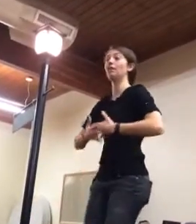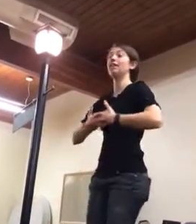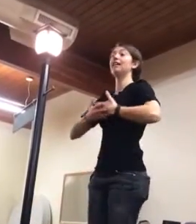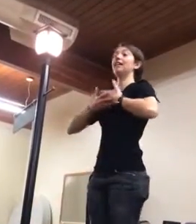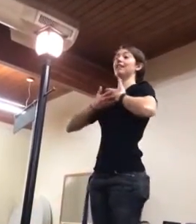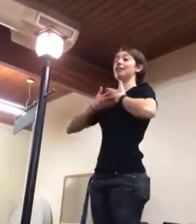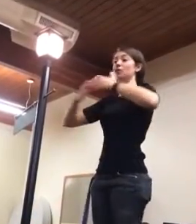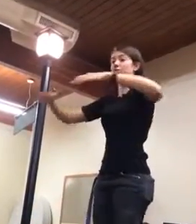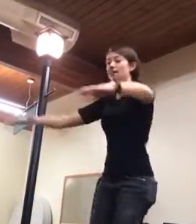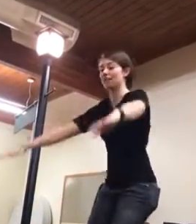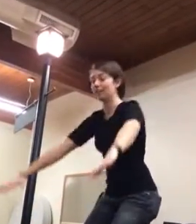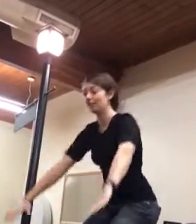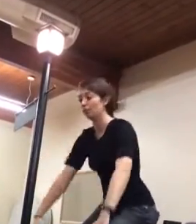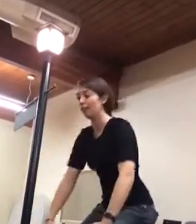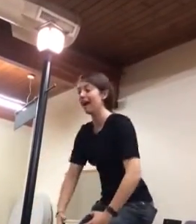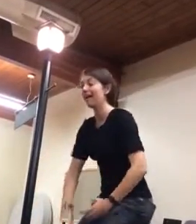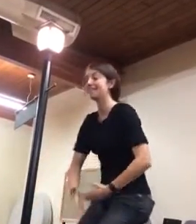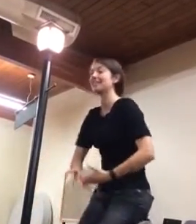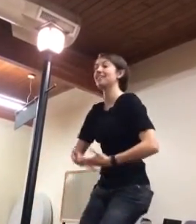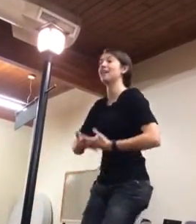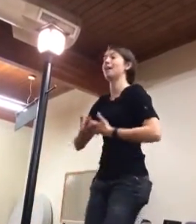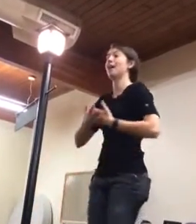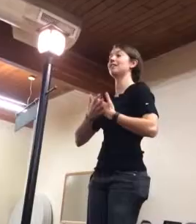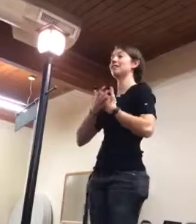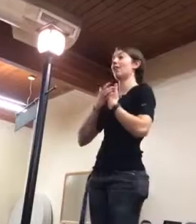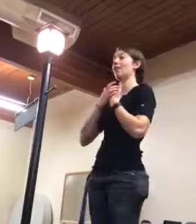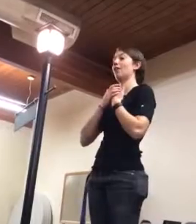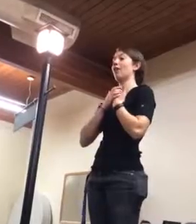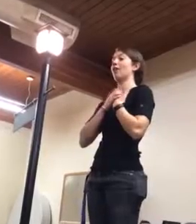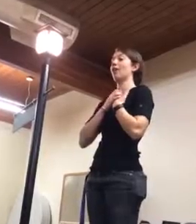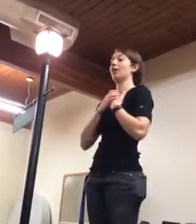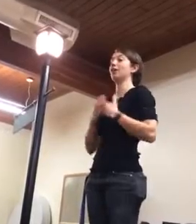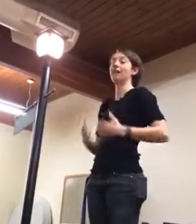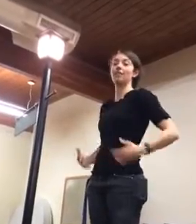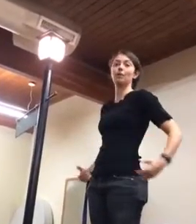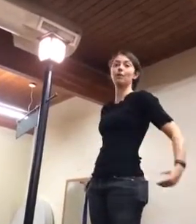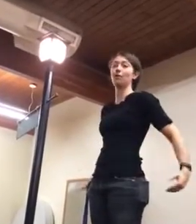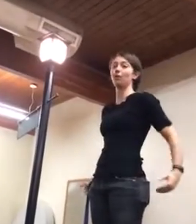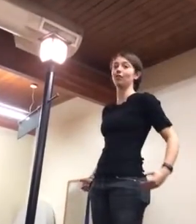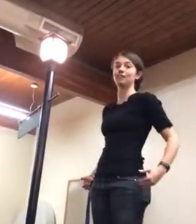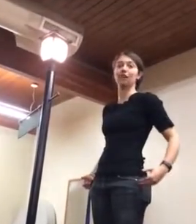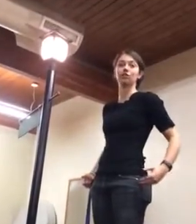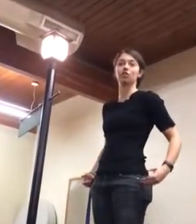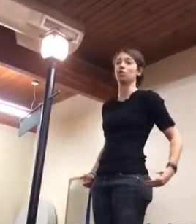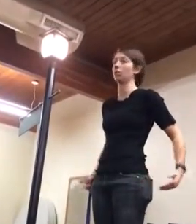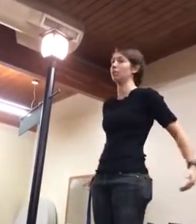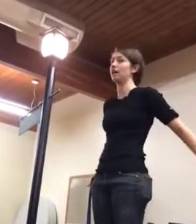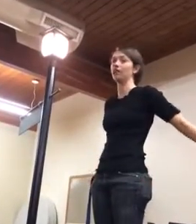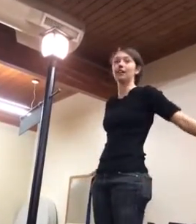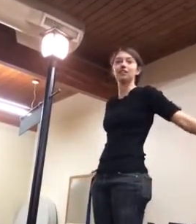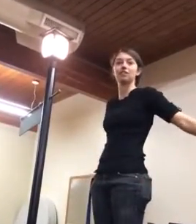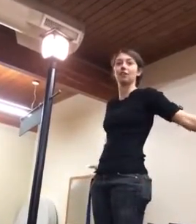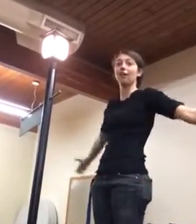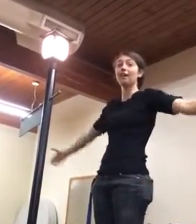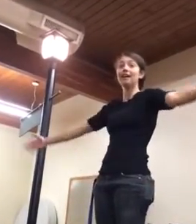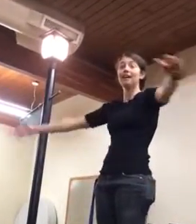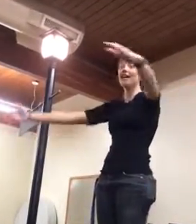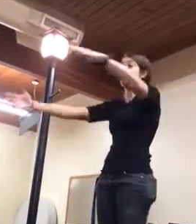soul. So we start down here, rises in my soul. And then we grab hold of ourselves because the Lord will never let us go.